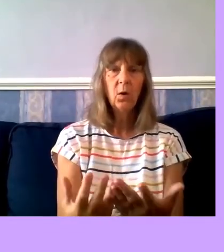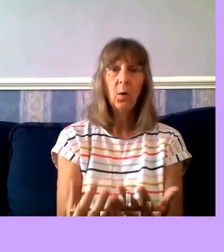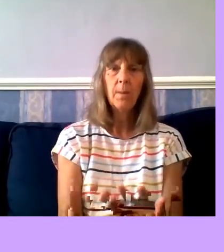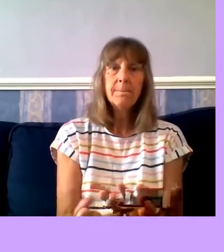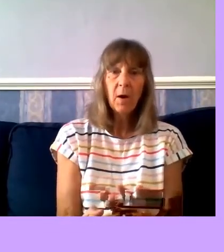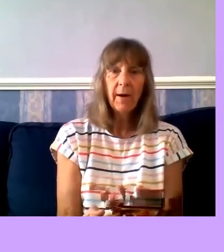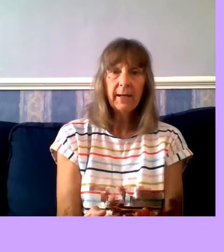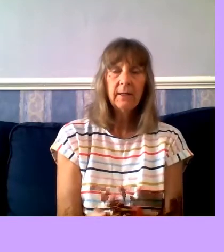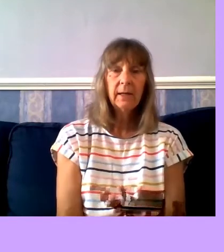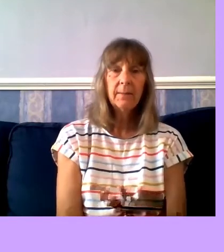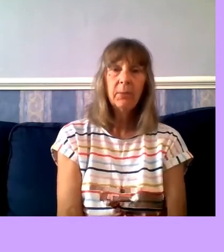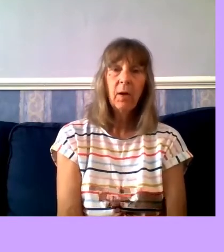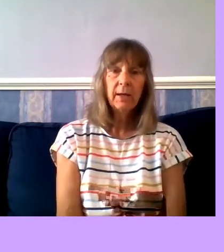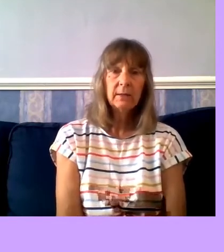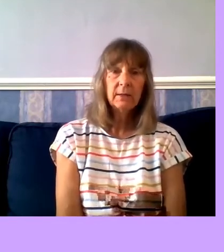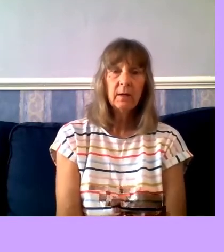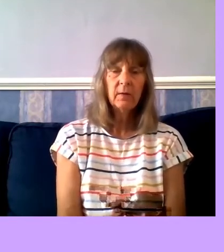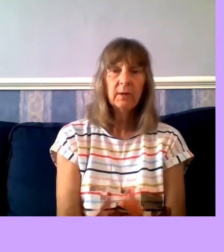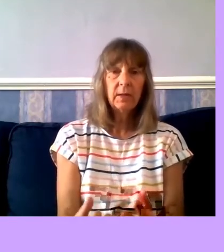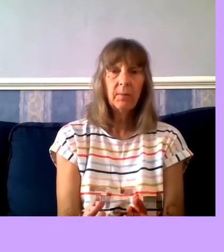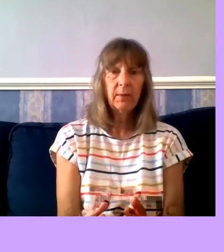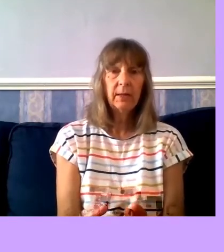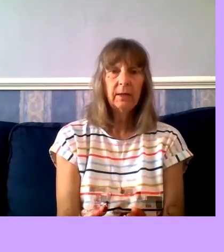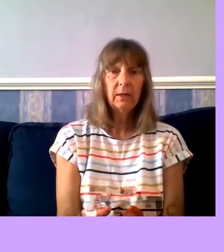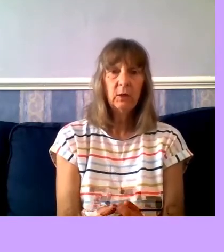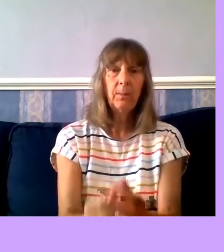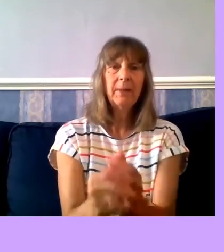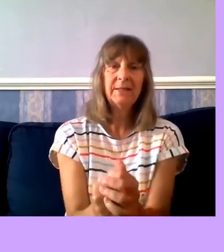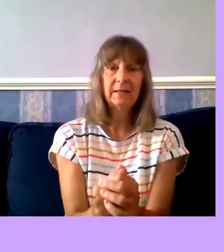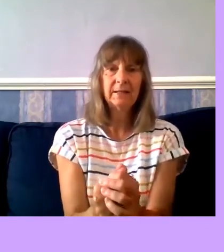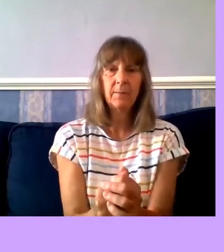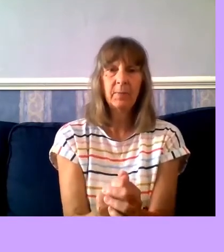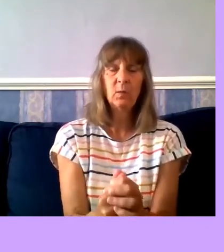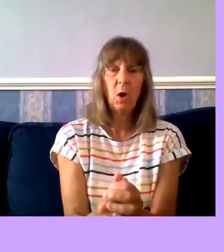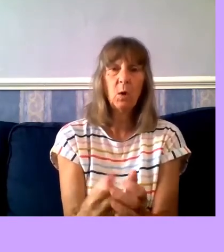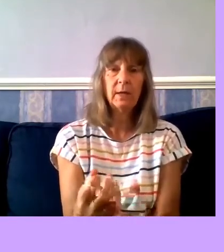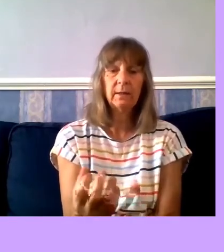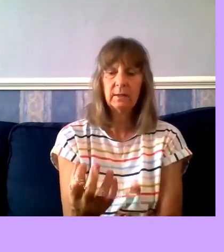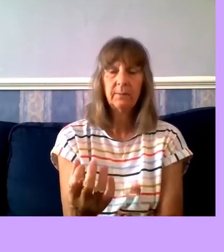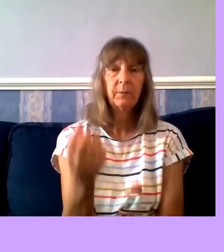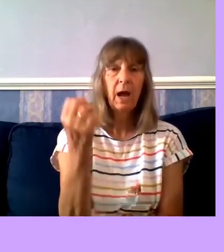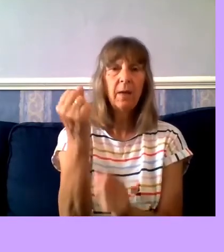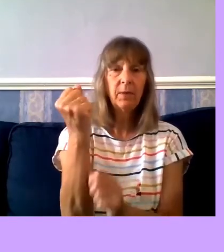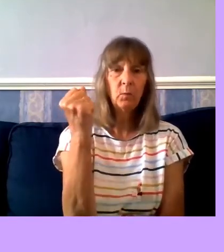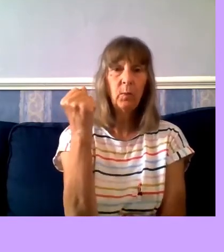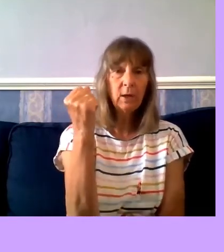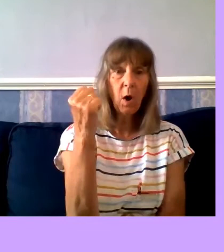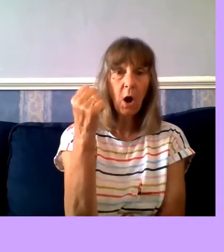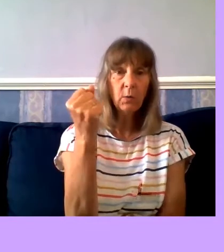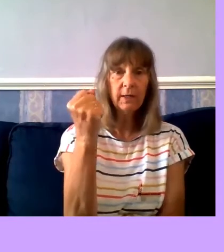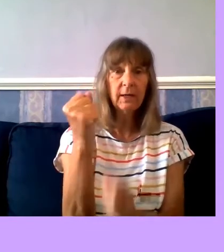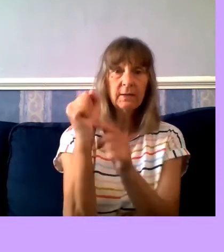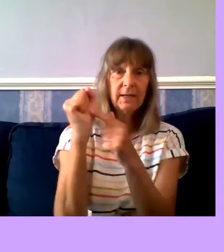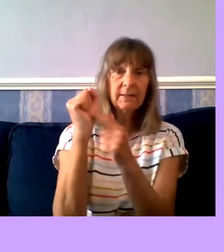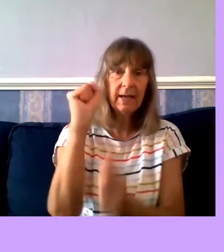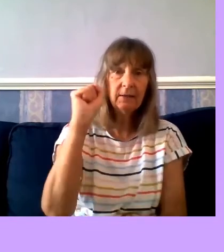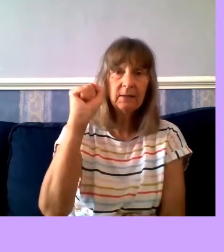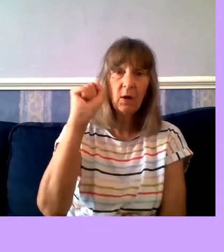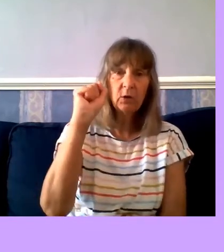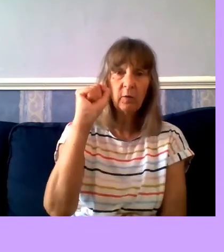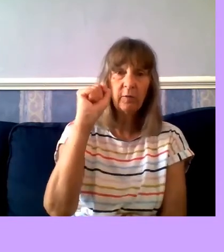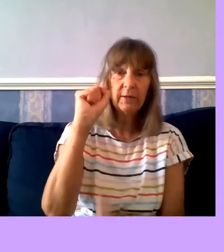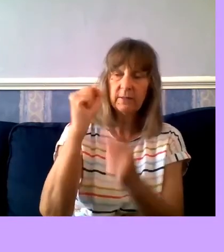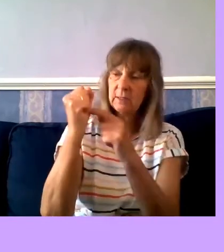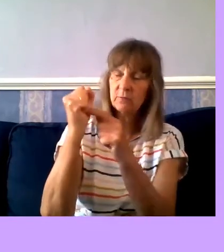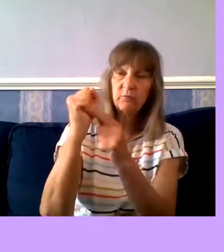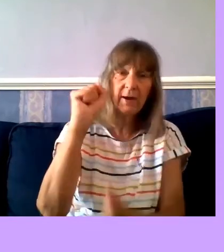Your or mine implies that something, you possess something, you own it. And where you're owning it is